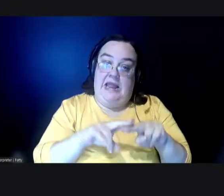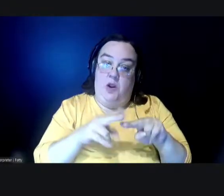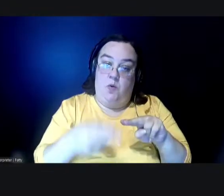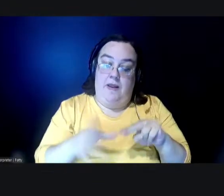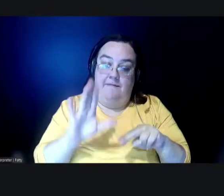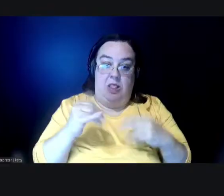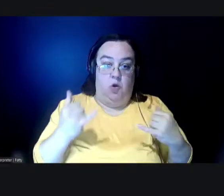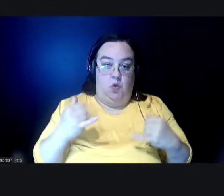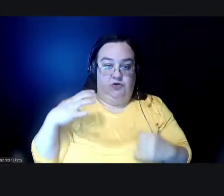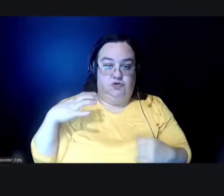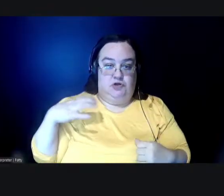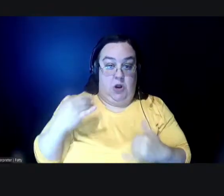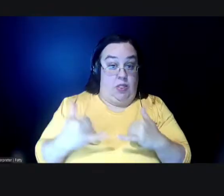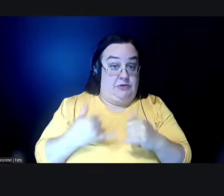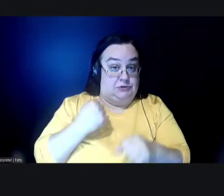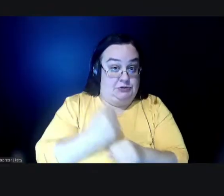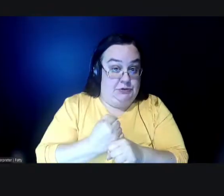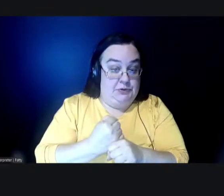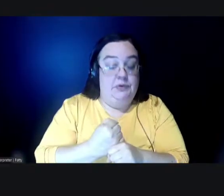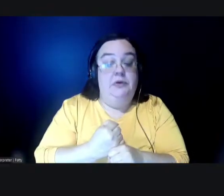year.